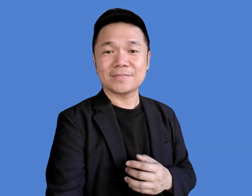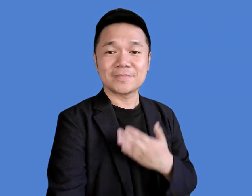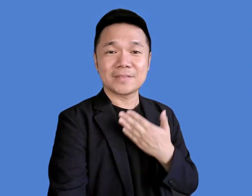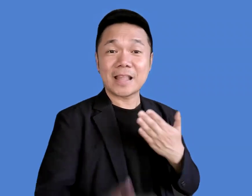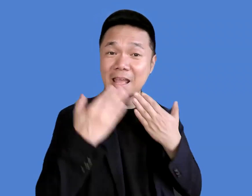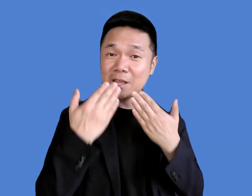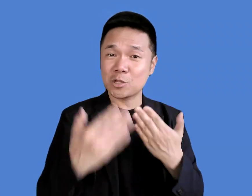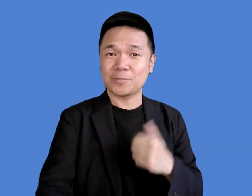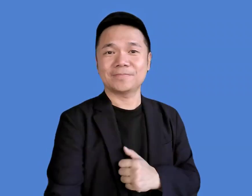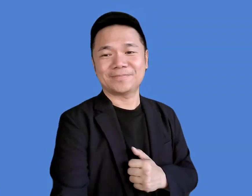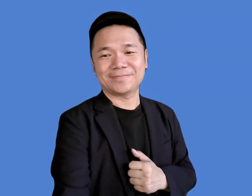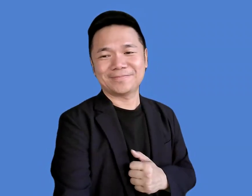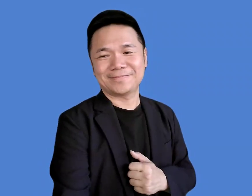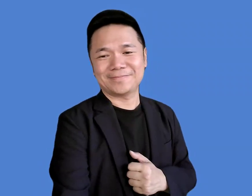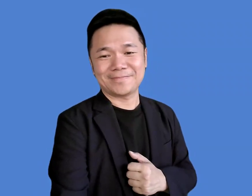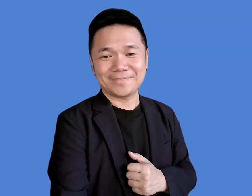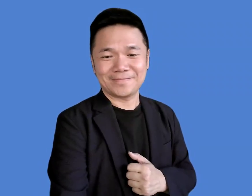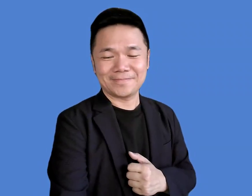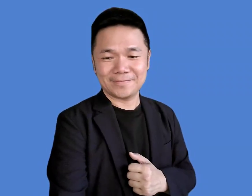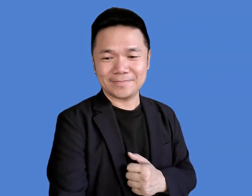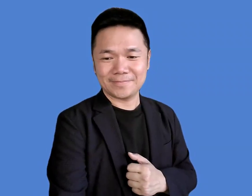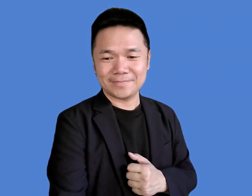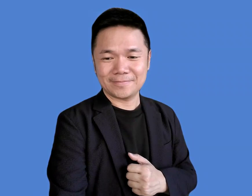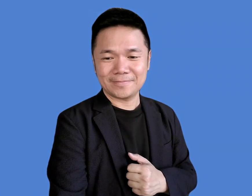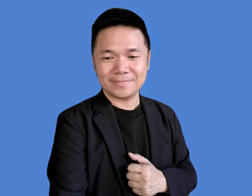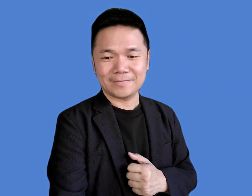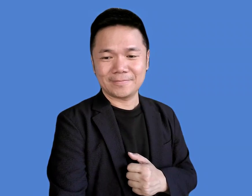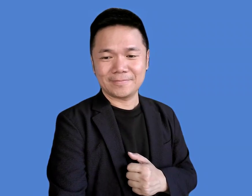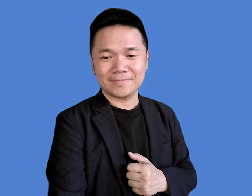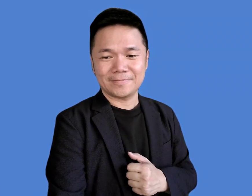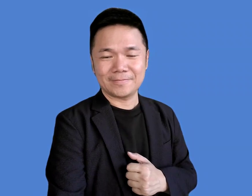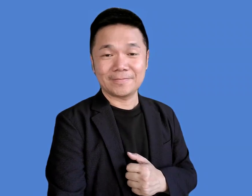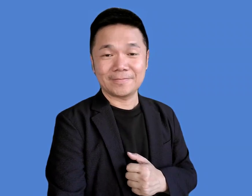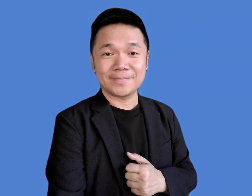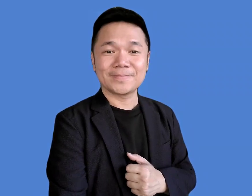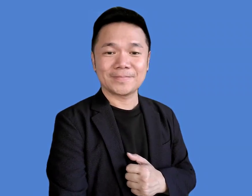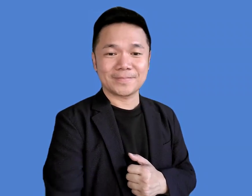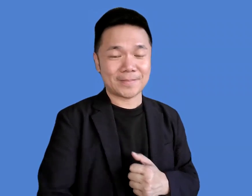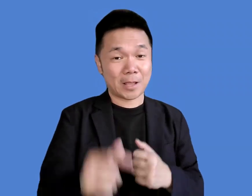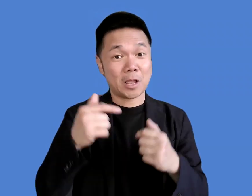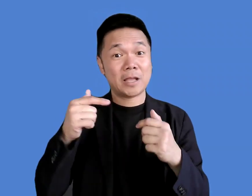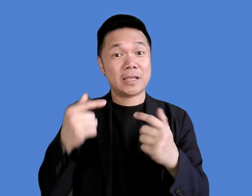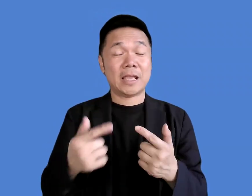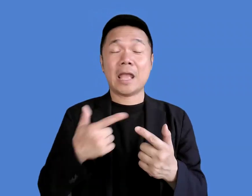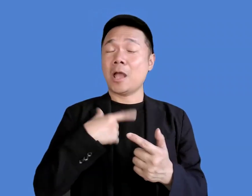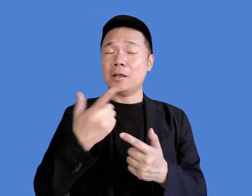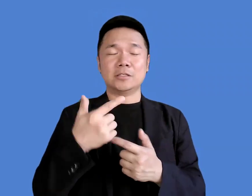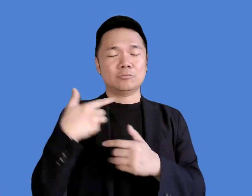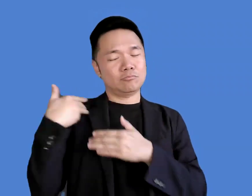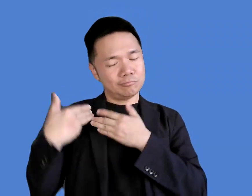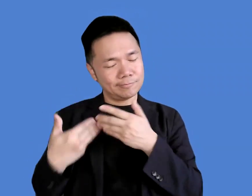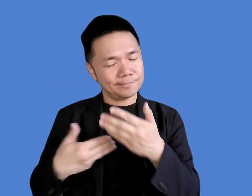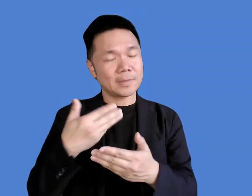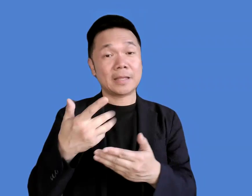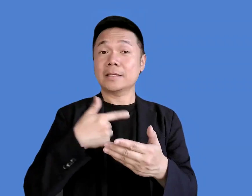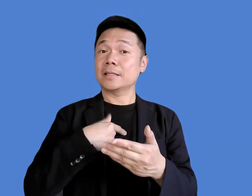Canberra time. I'd like to begin, as is customary, by acknowledging that I'm joining you from the